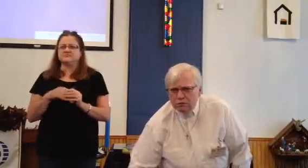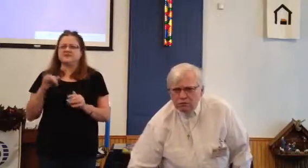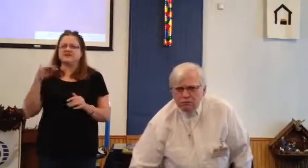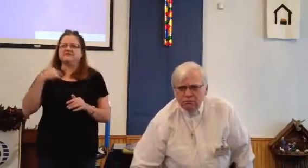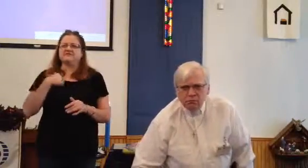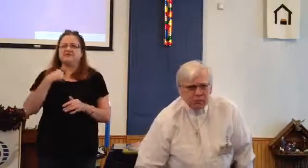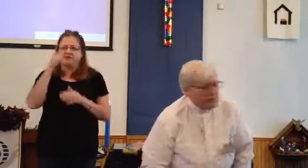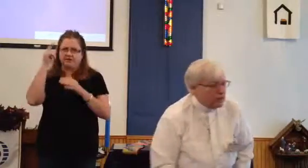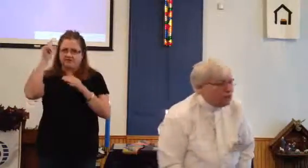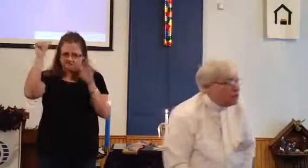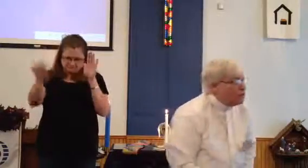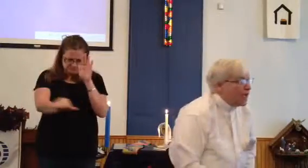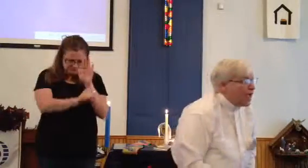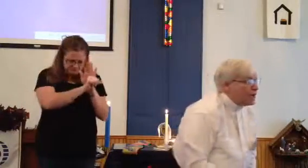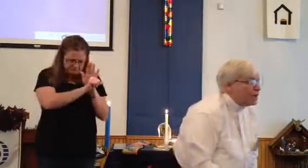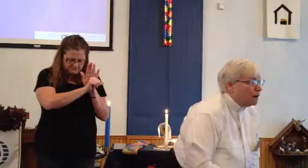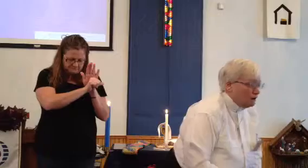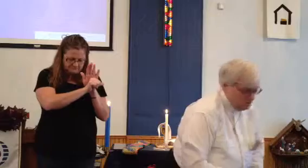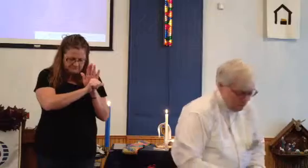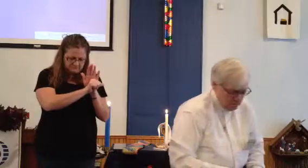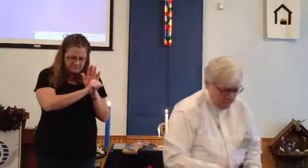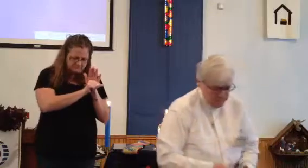low, everything will be okay.